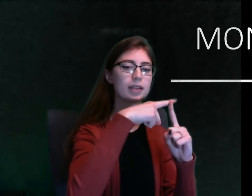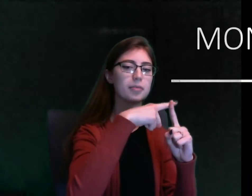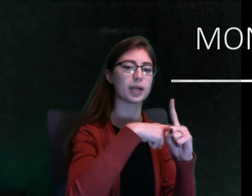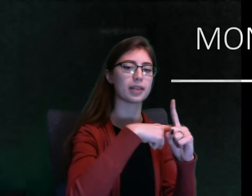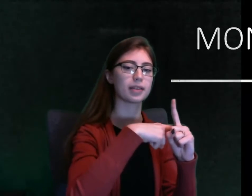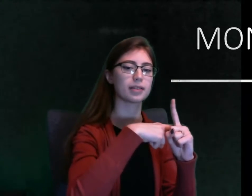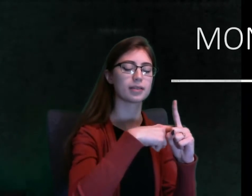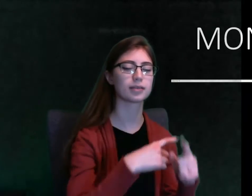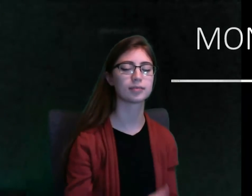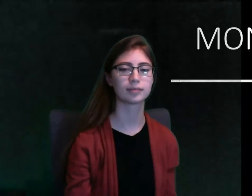Month.